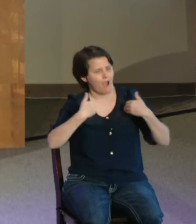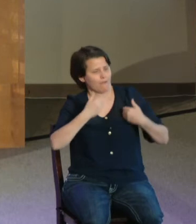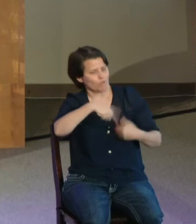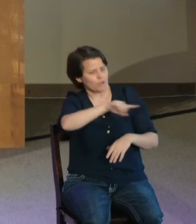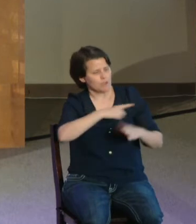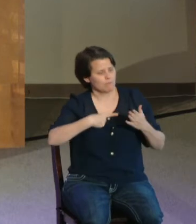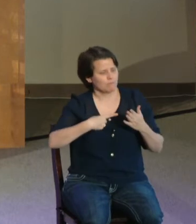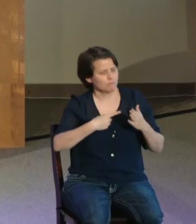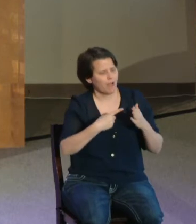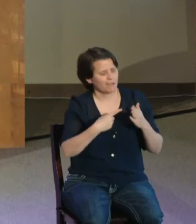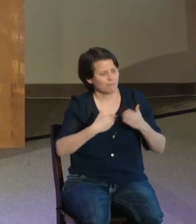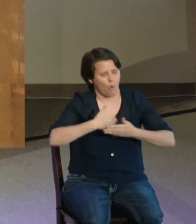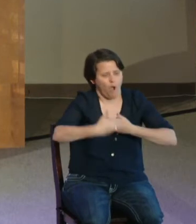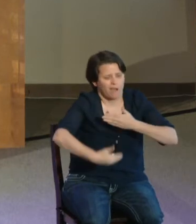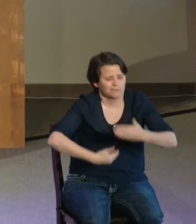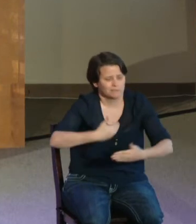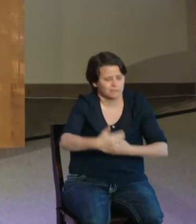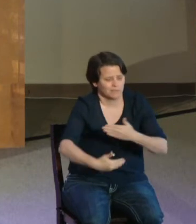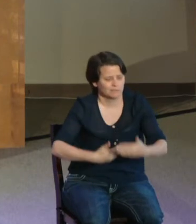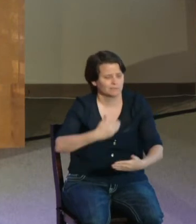occurrence? Have we processed it?